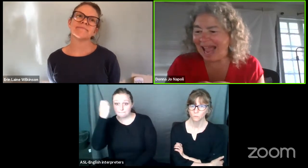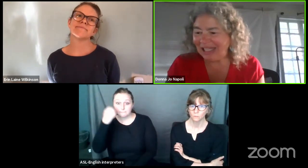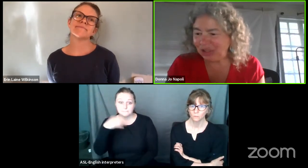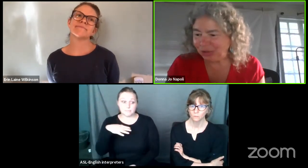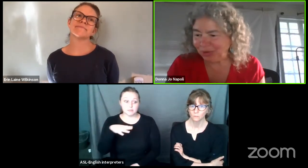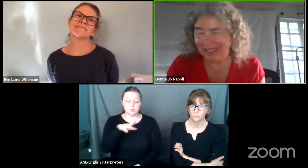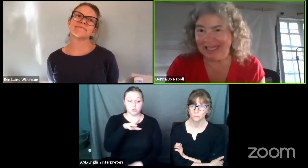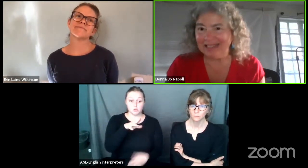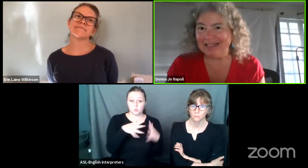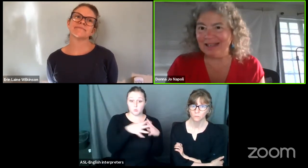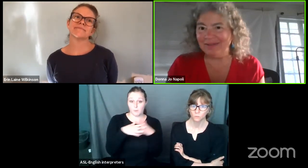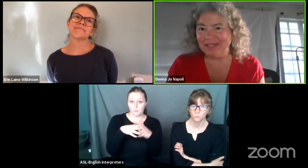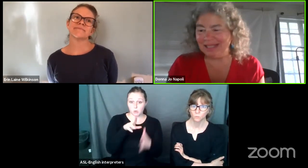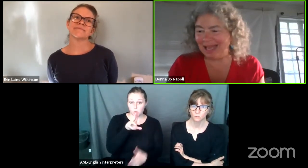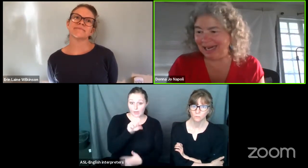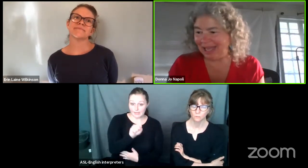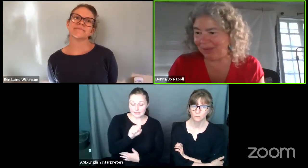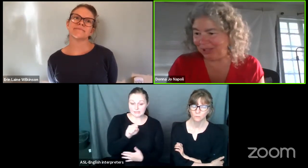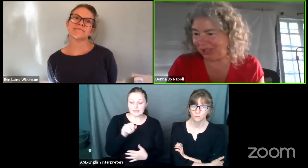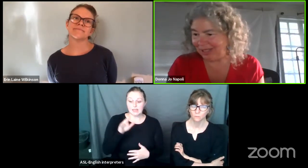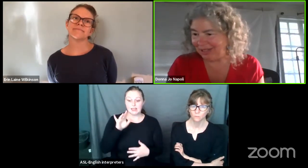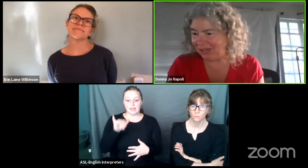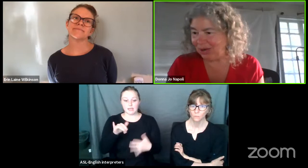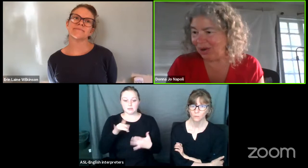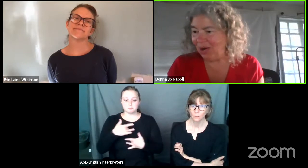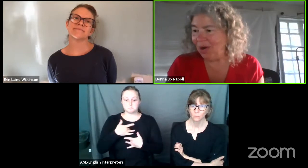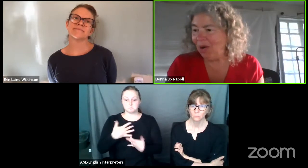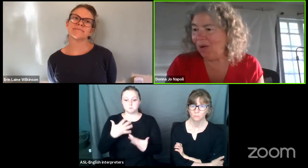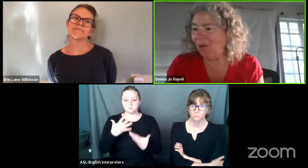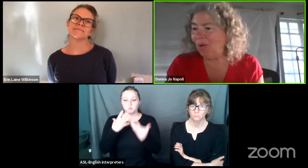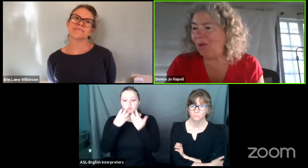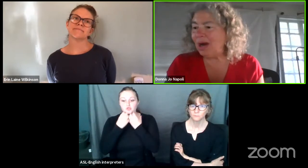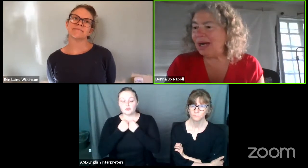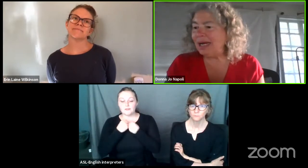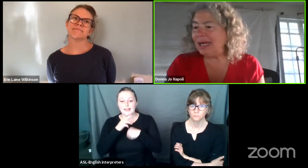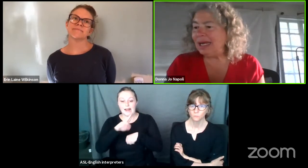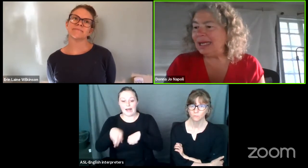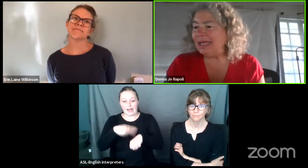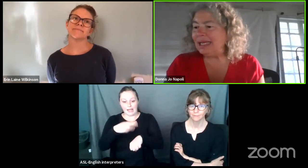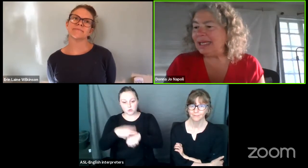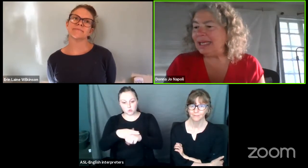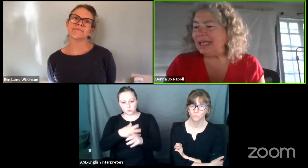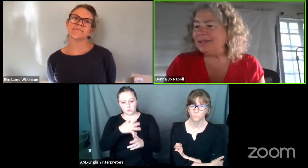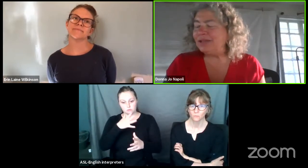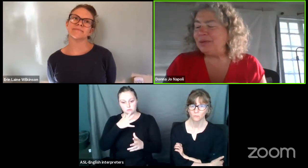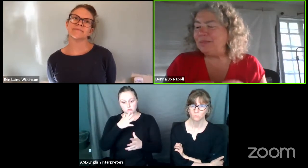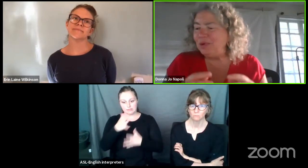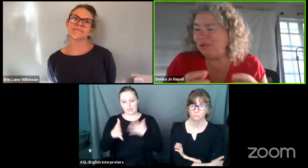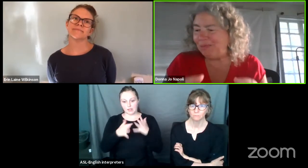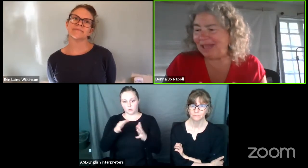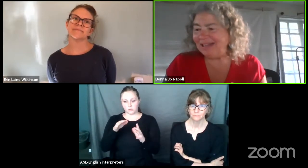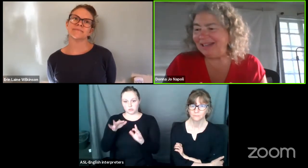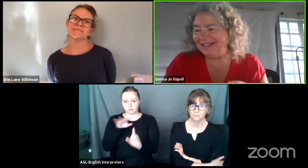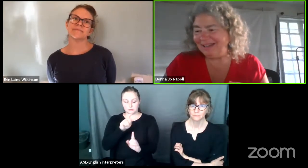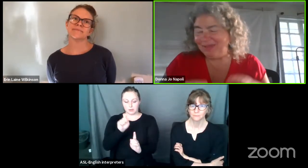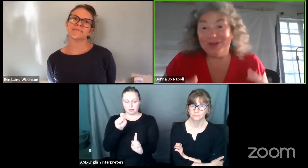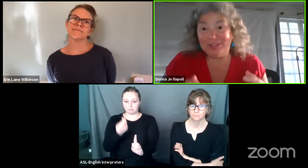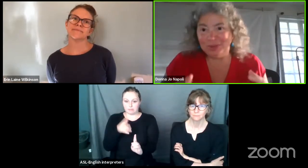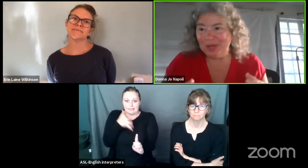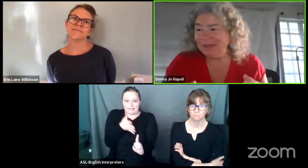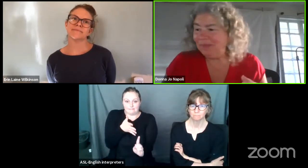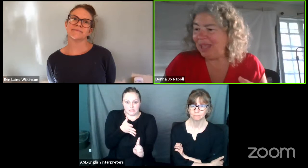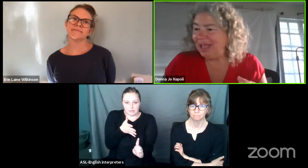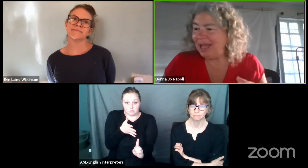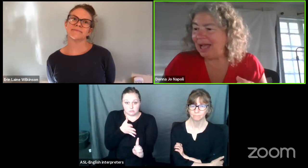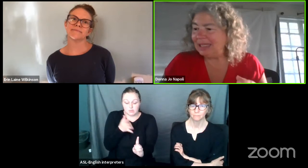the naturalness of sign languages? Or is the movement, if there